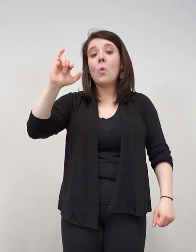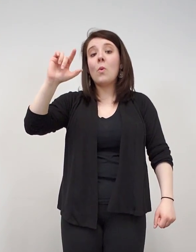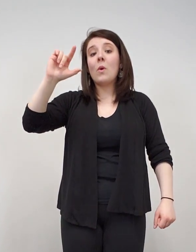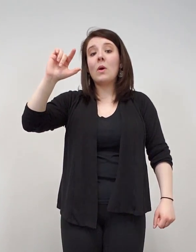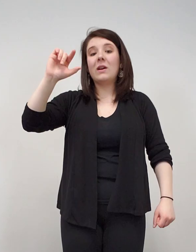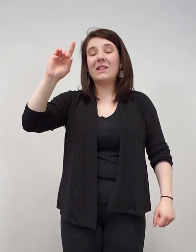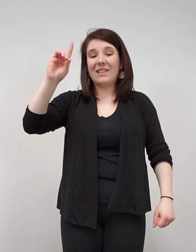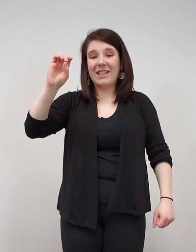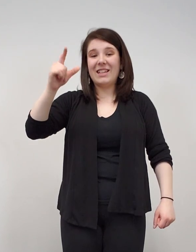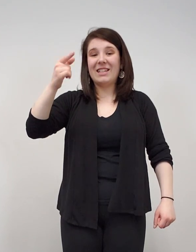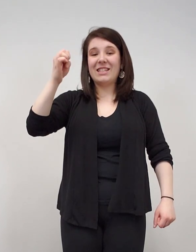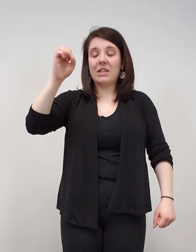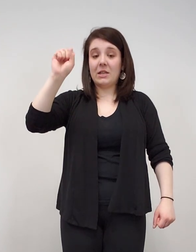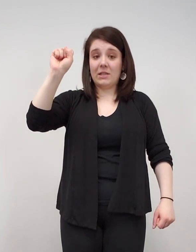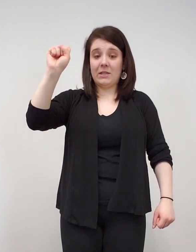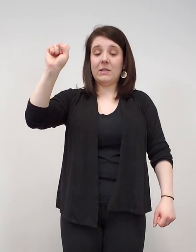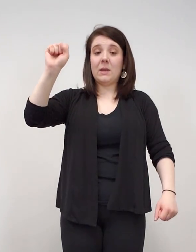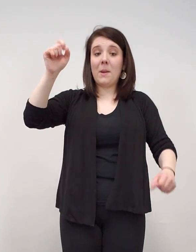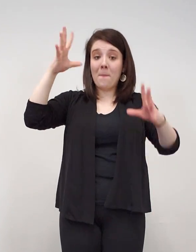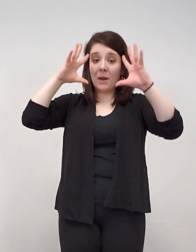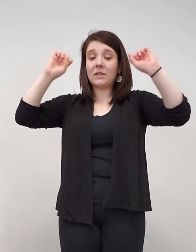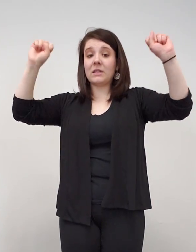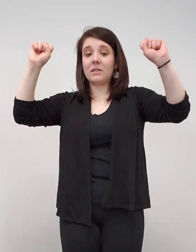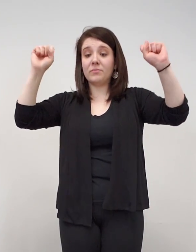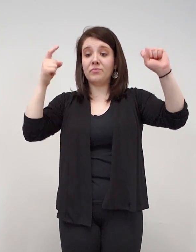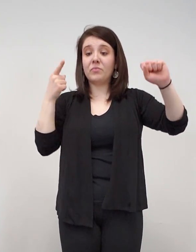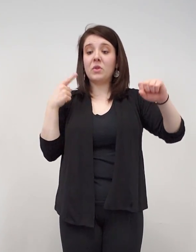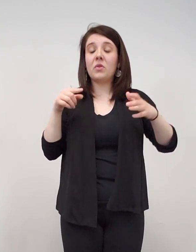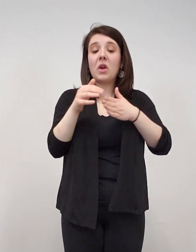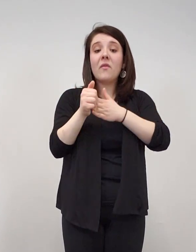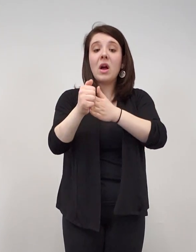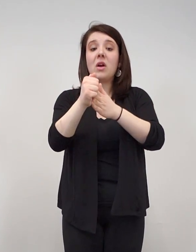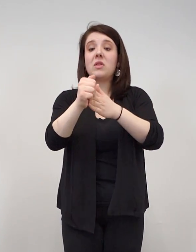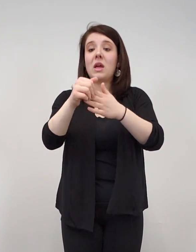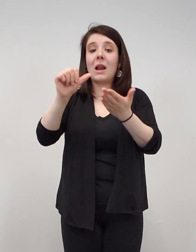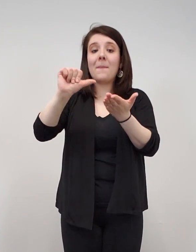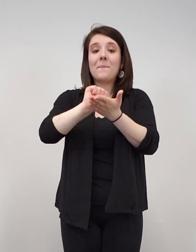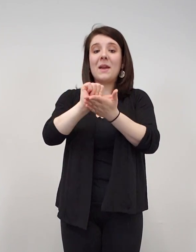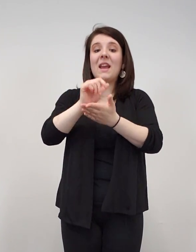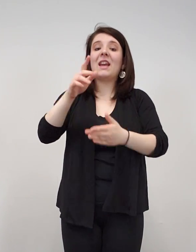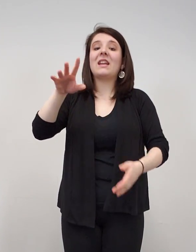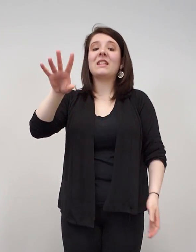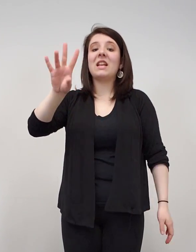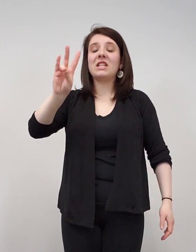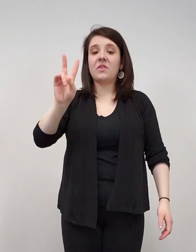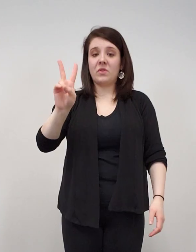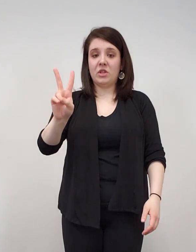page 722 for this information. In the 1920s, consumer-oriented